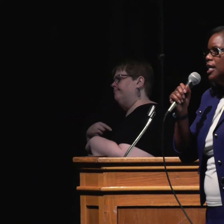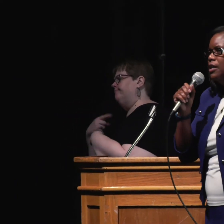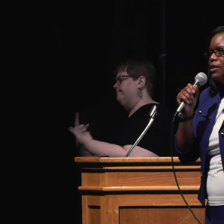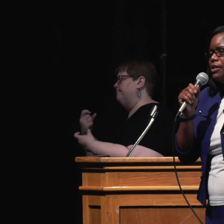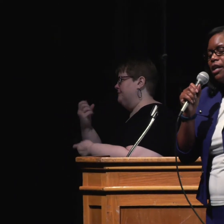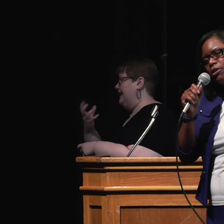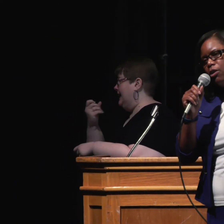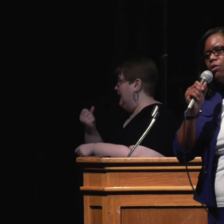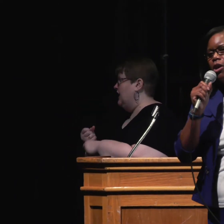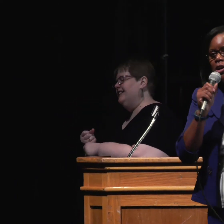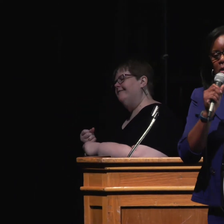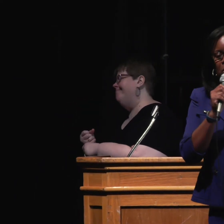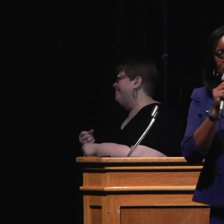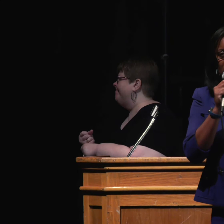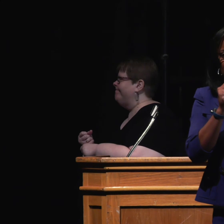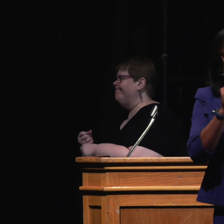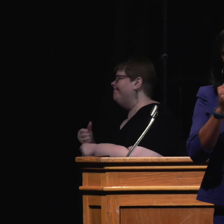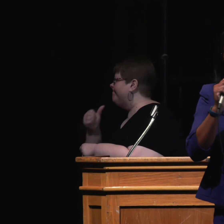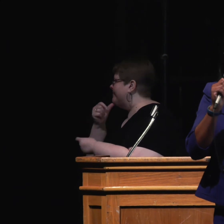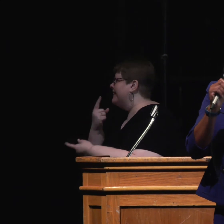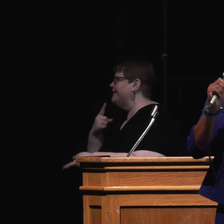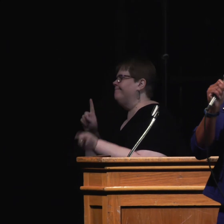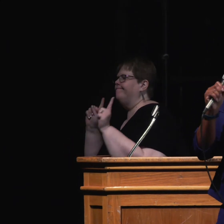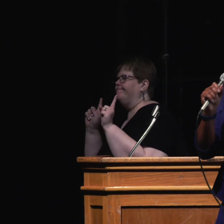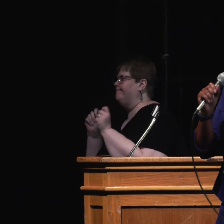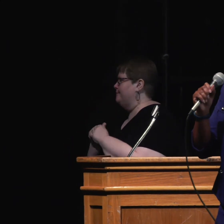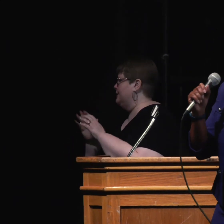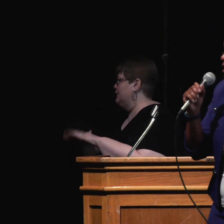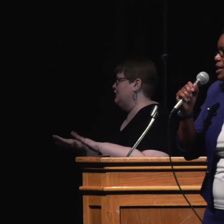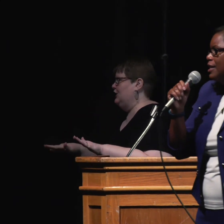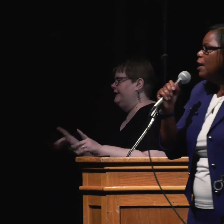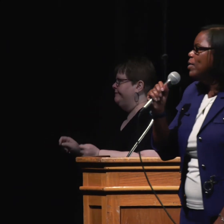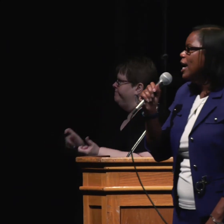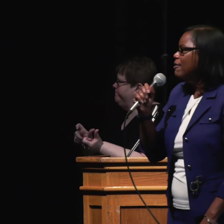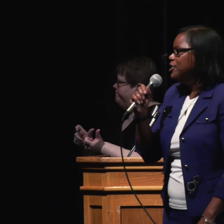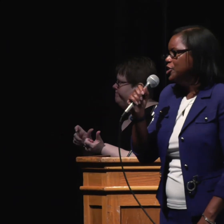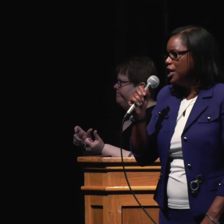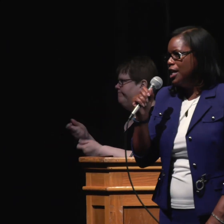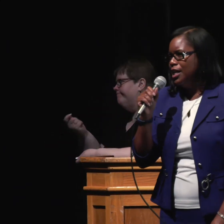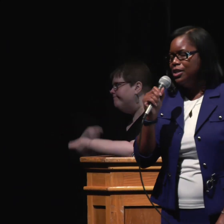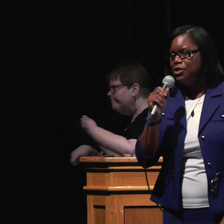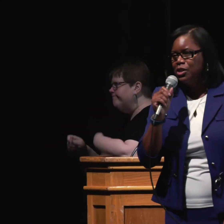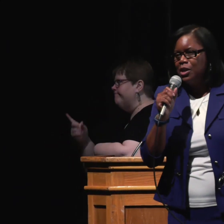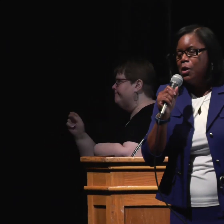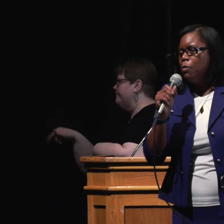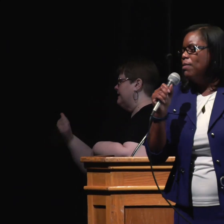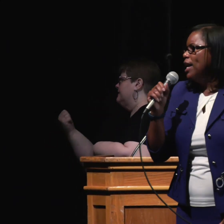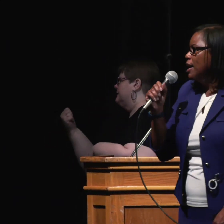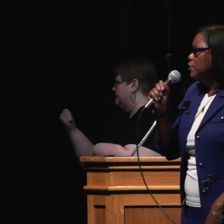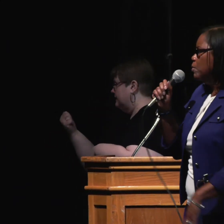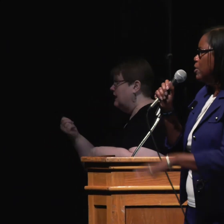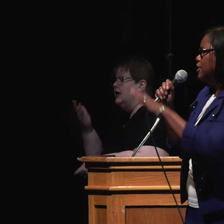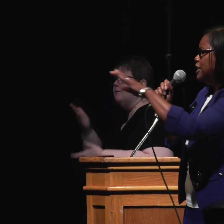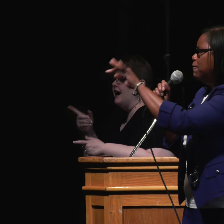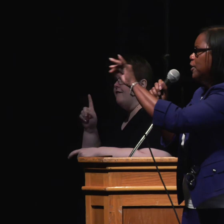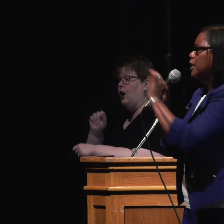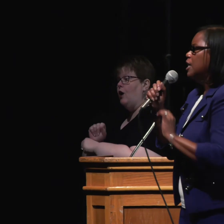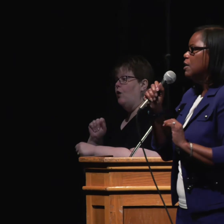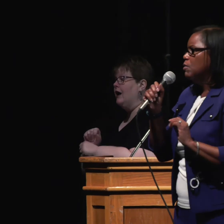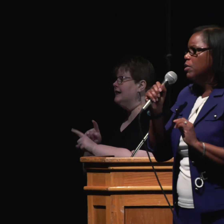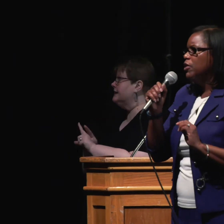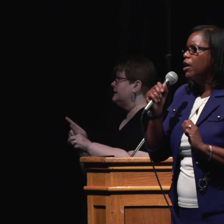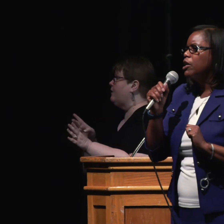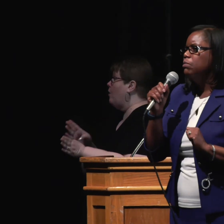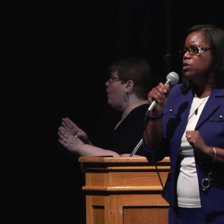for years that are no longer working with the children in front of us that we have to change. We might have to work